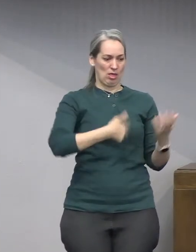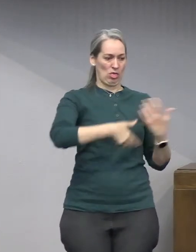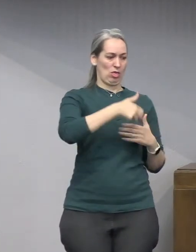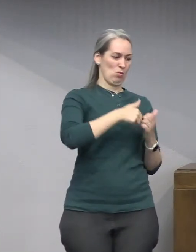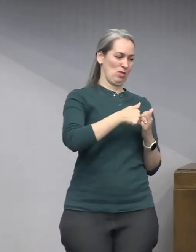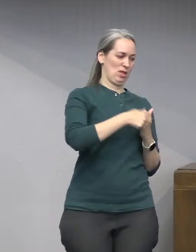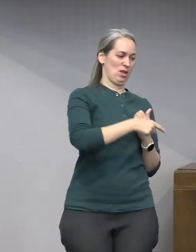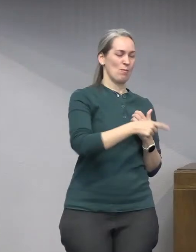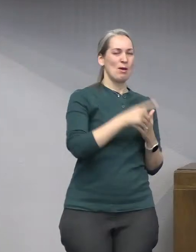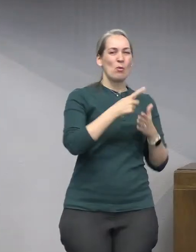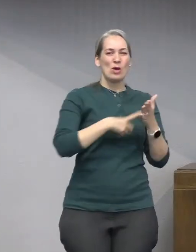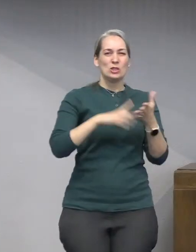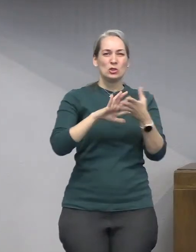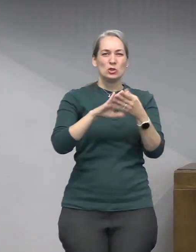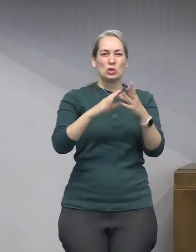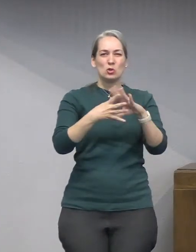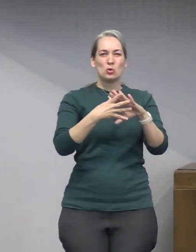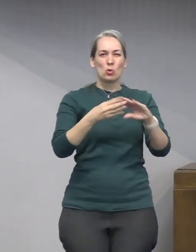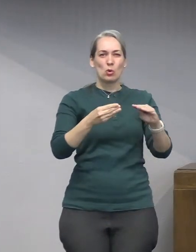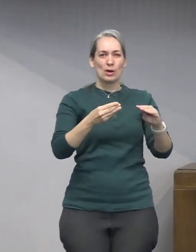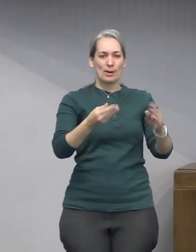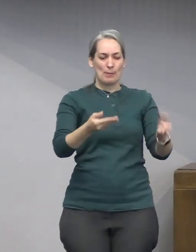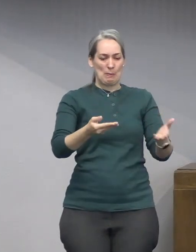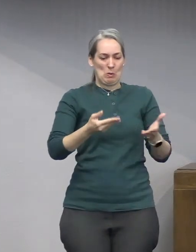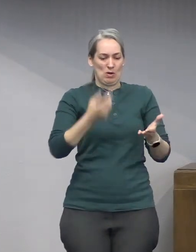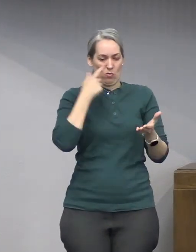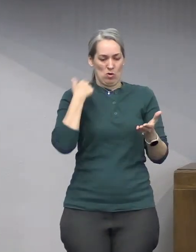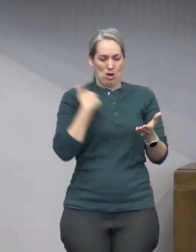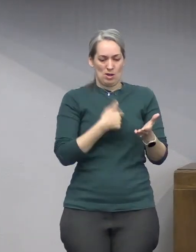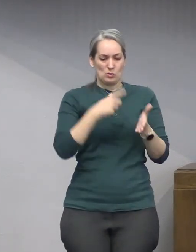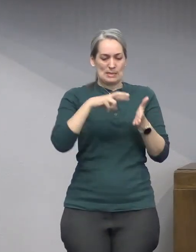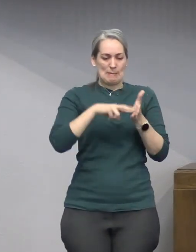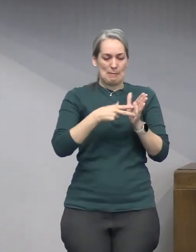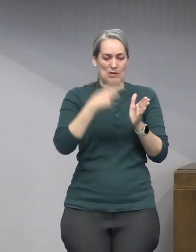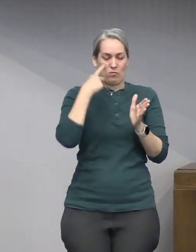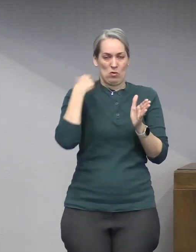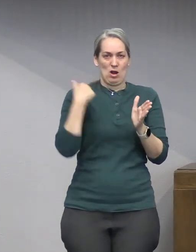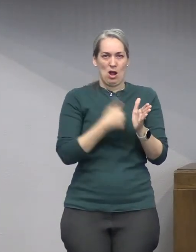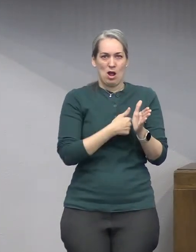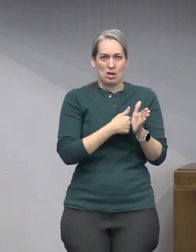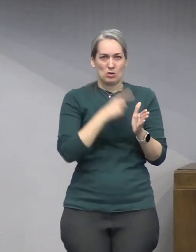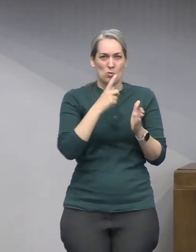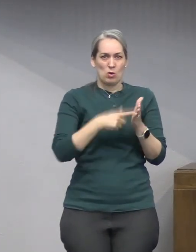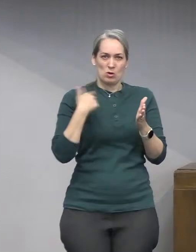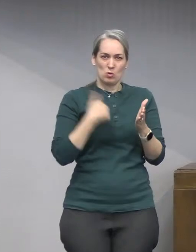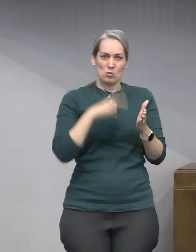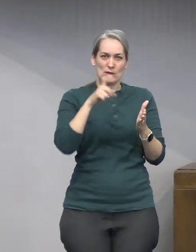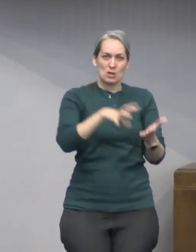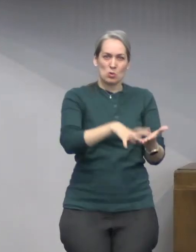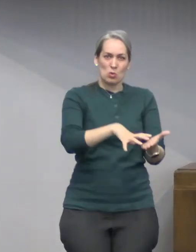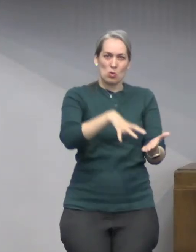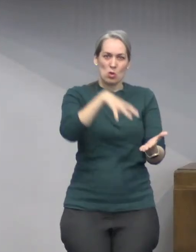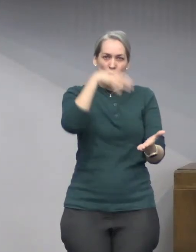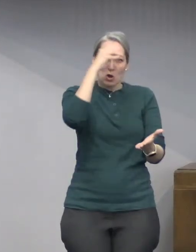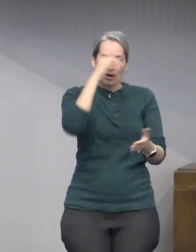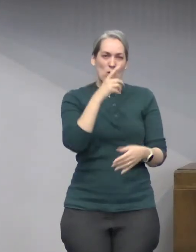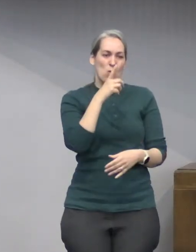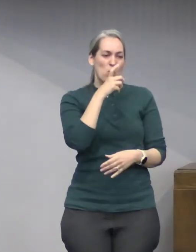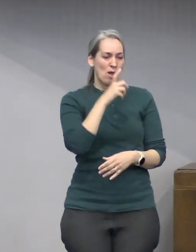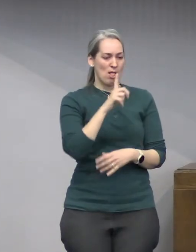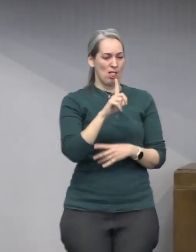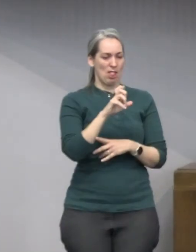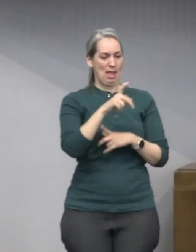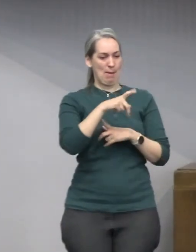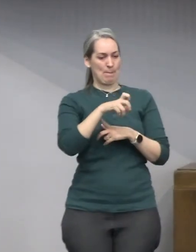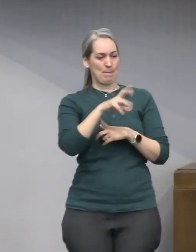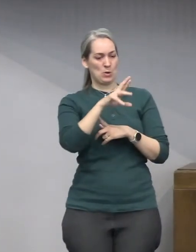this story bring for us? What does it mean for us? What are we to take away from this? Who are the lepers